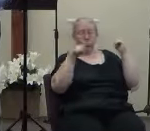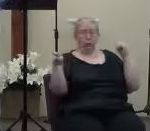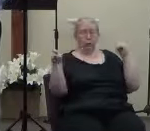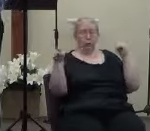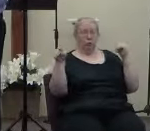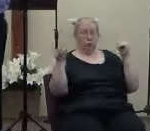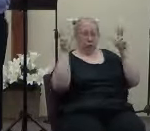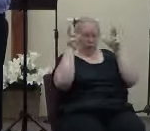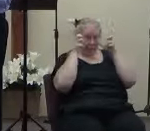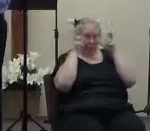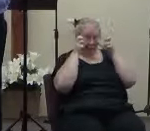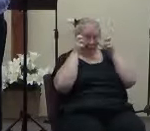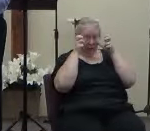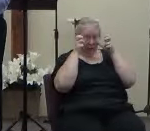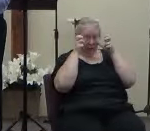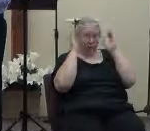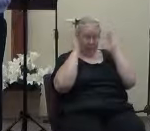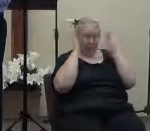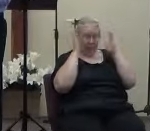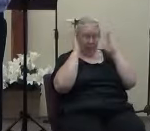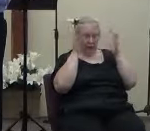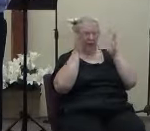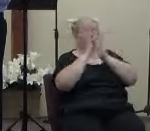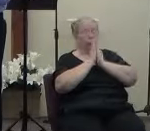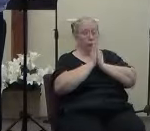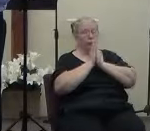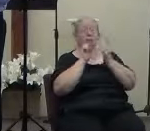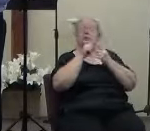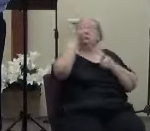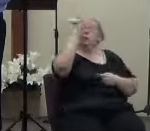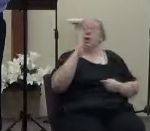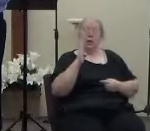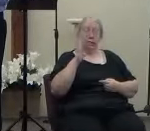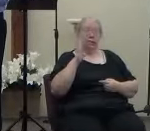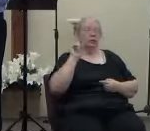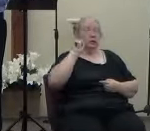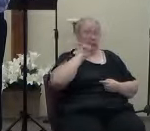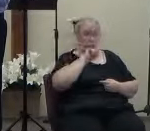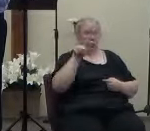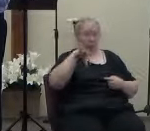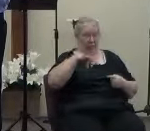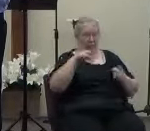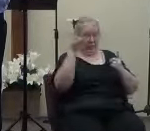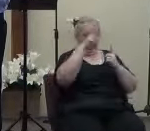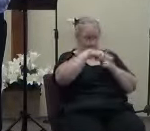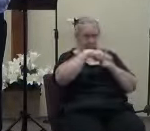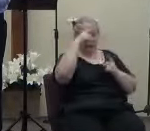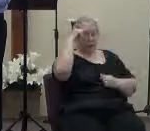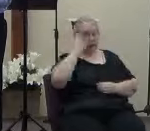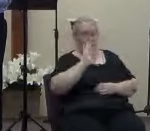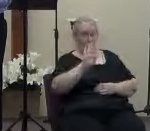and listen, and I pray to God that you can get application out of it for your life.